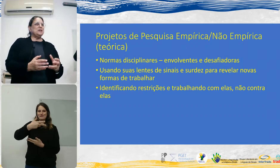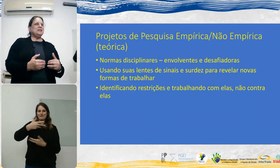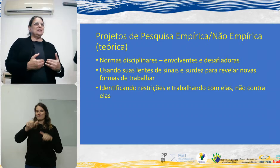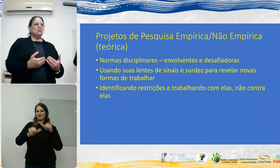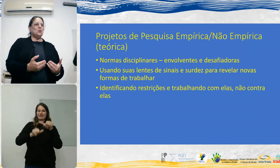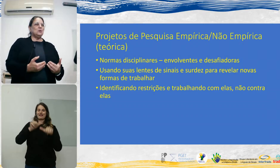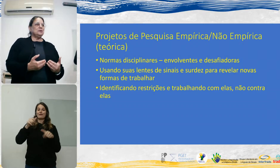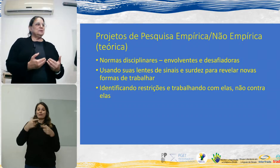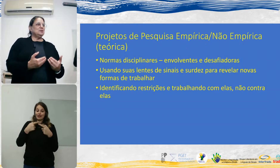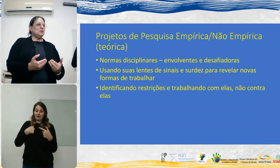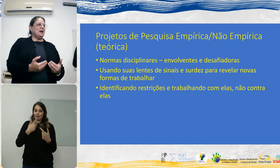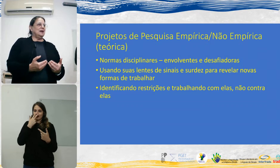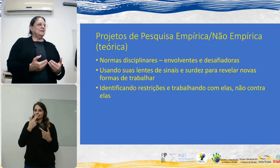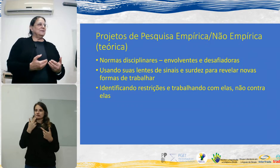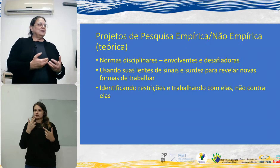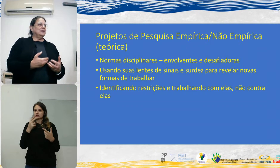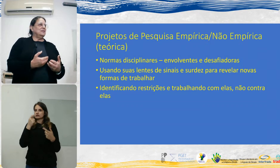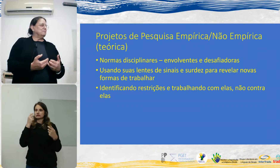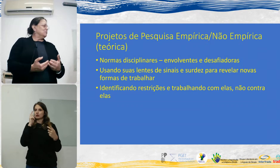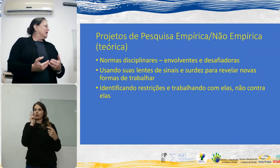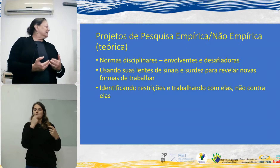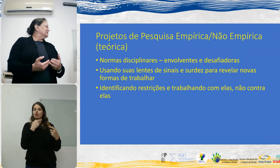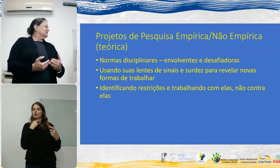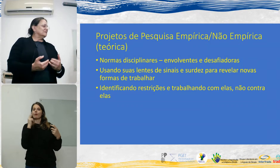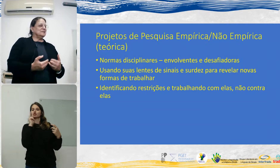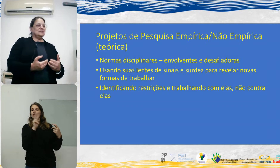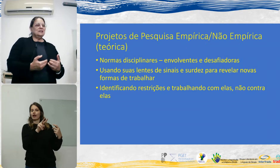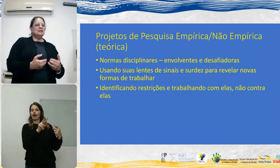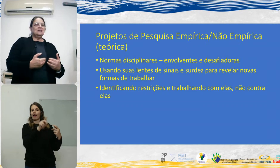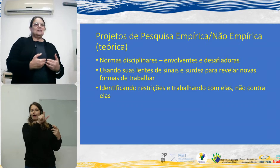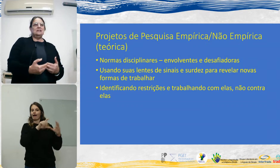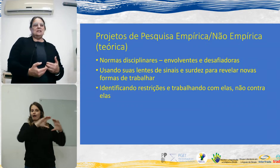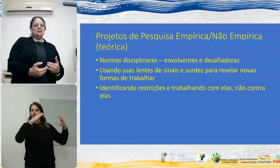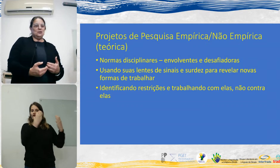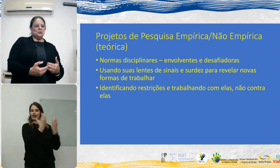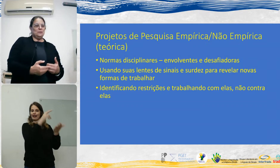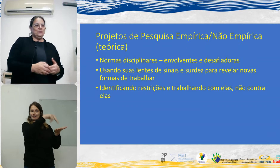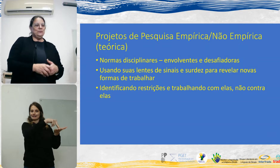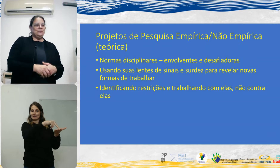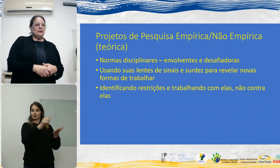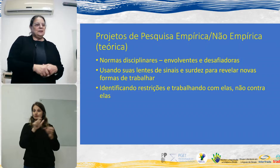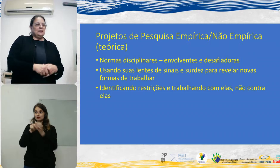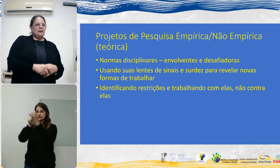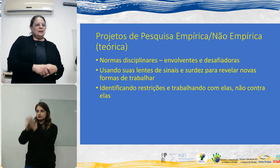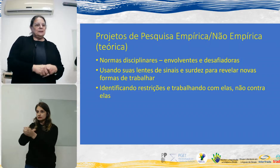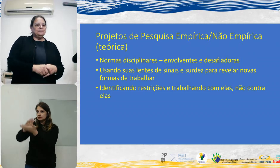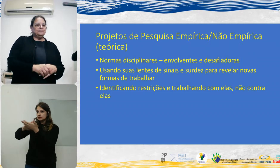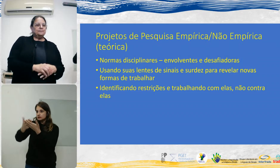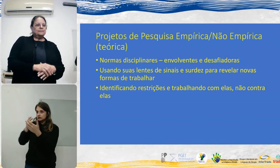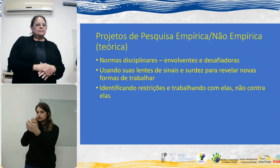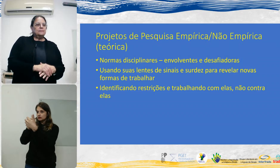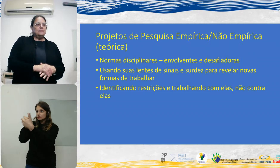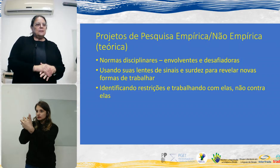do it in order to have the practice continue.